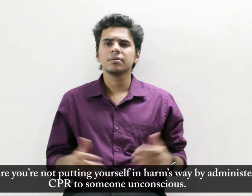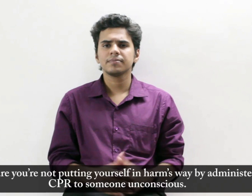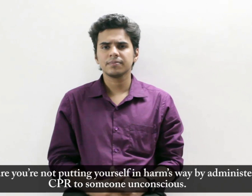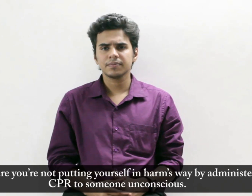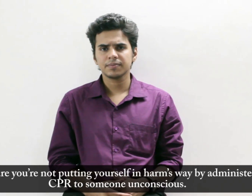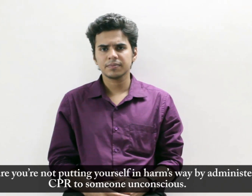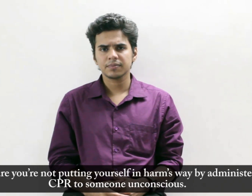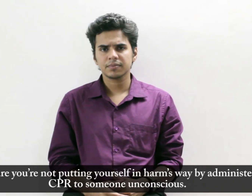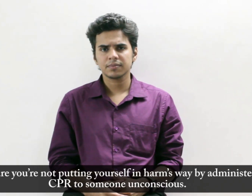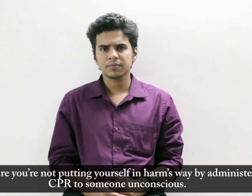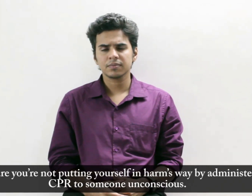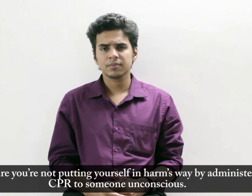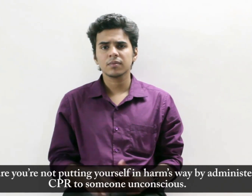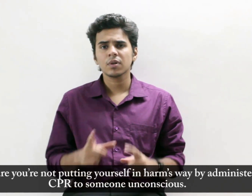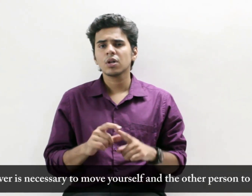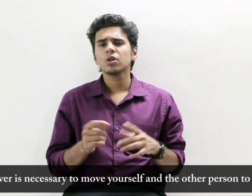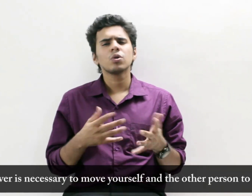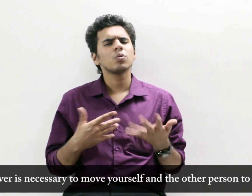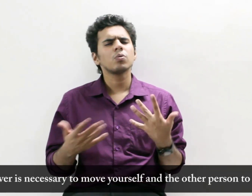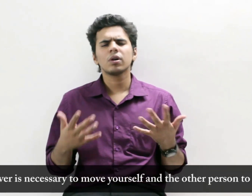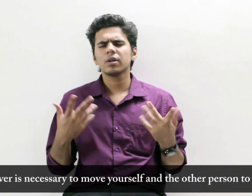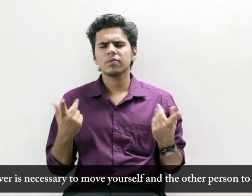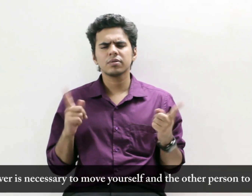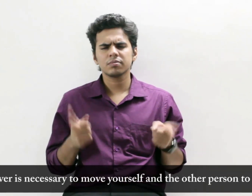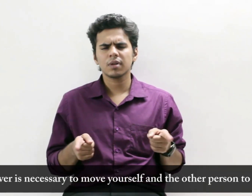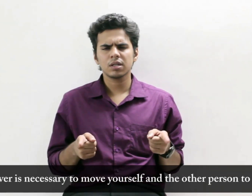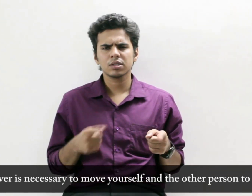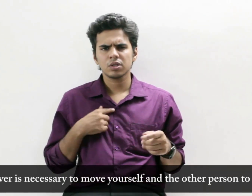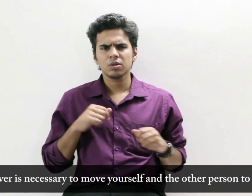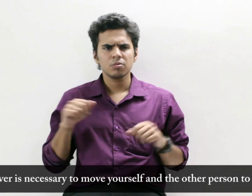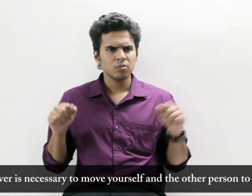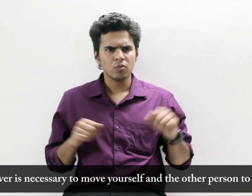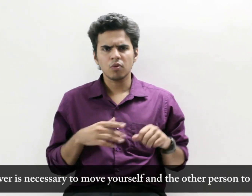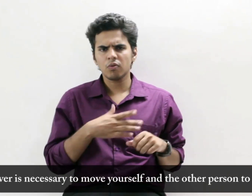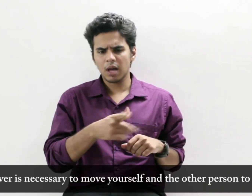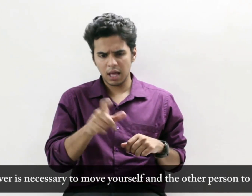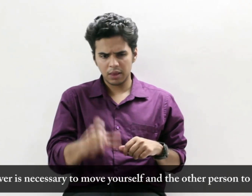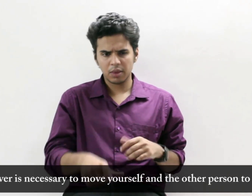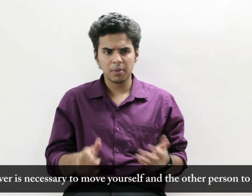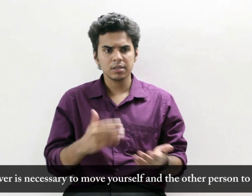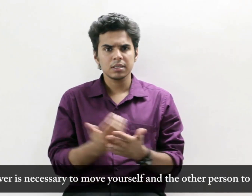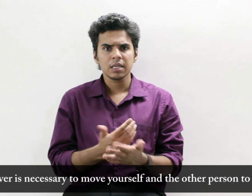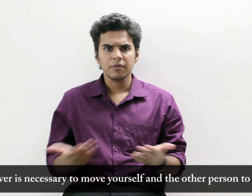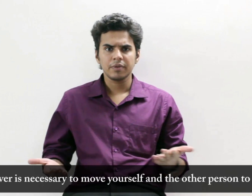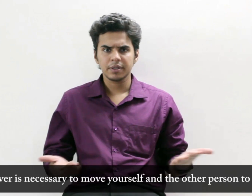unconscious. Do whatever is necessary to move yourself and the other person to safety.